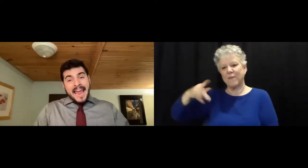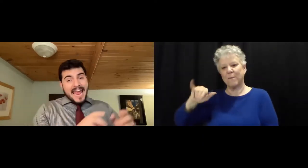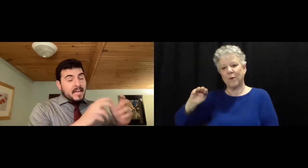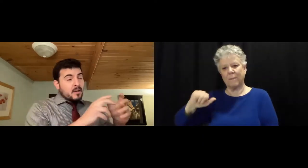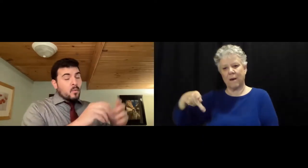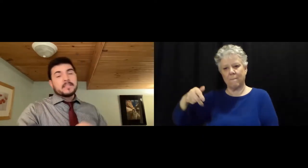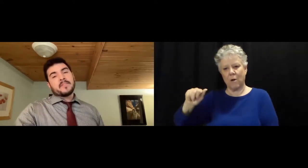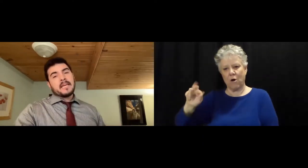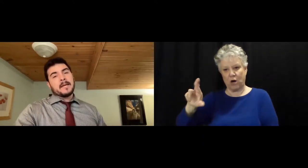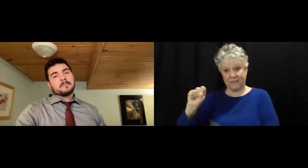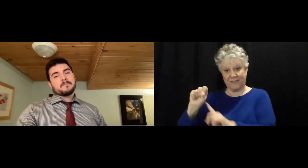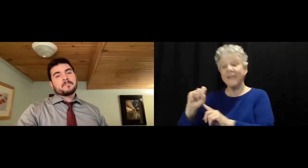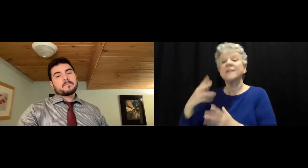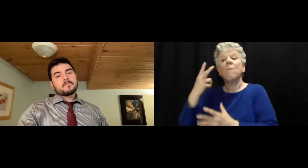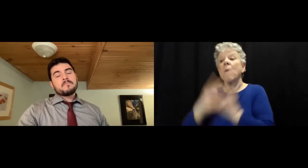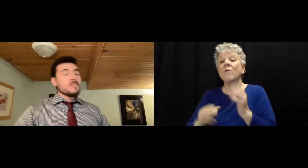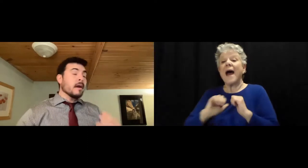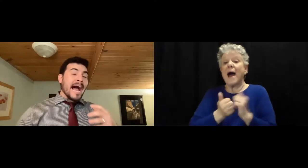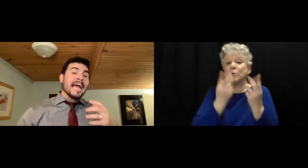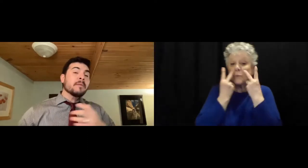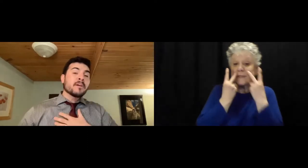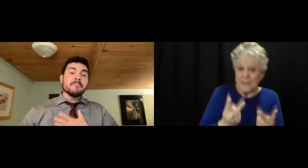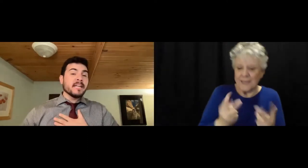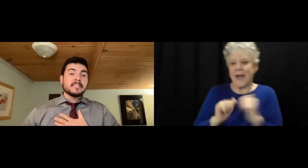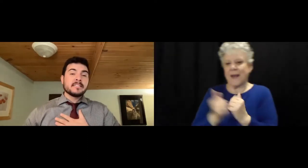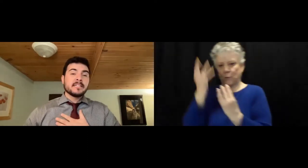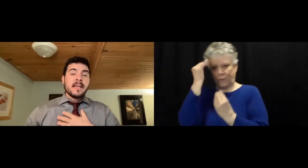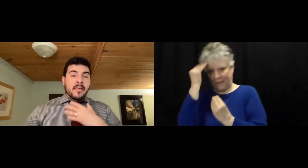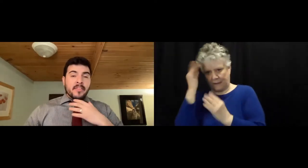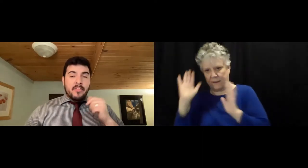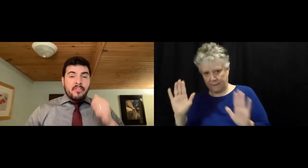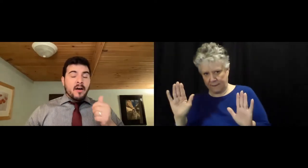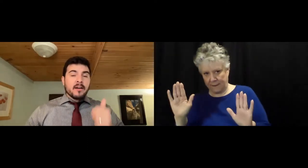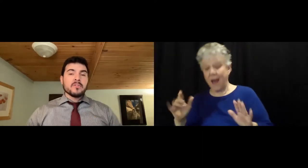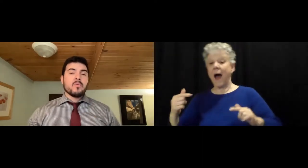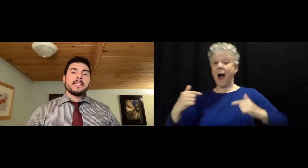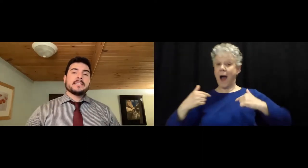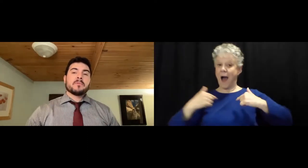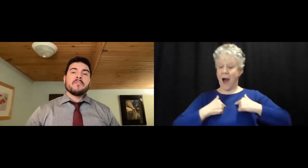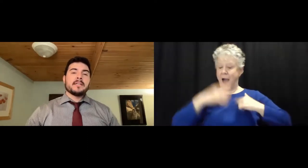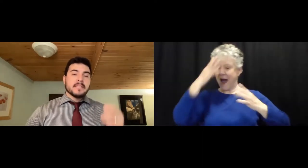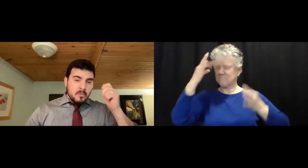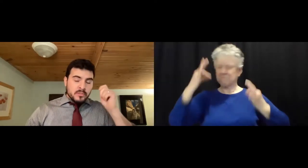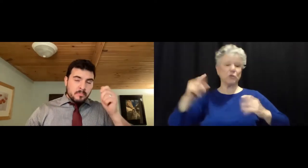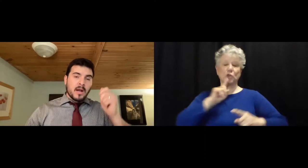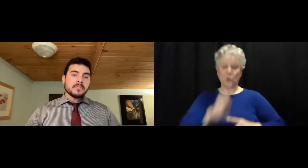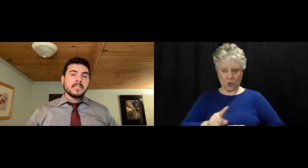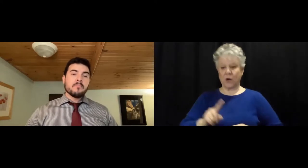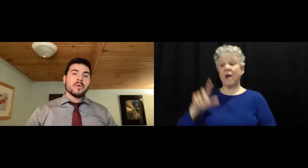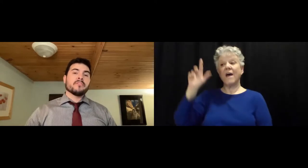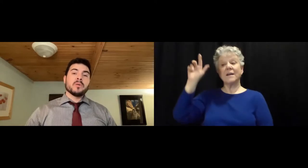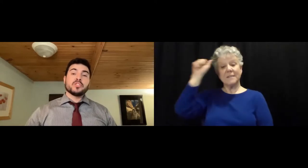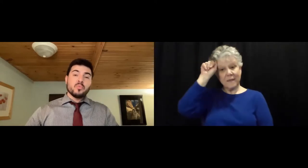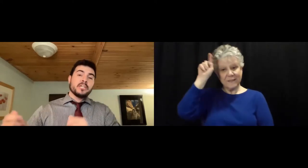seeing and ways of thinking. Now, I am convinced that the thought of Aquinas provides the most